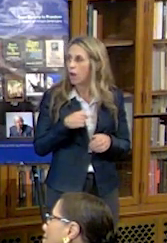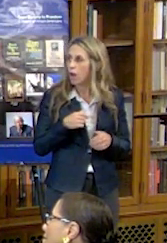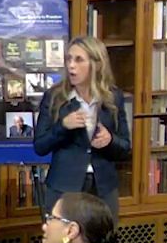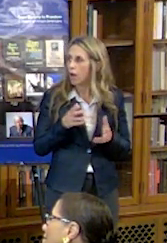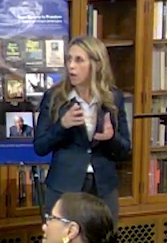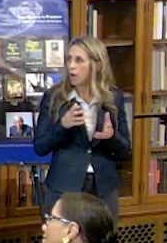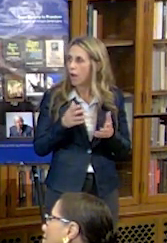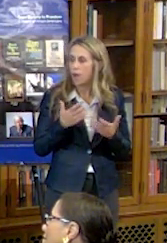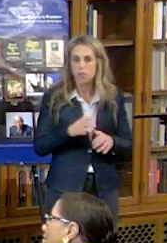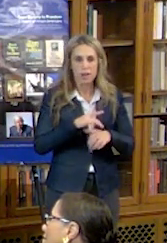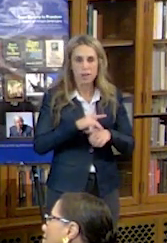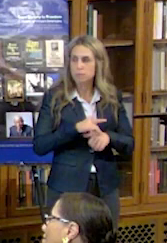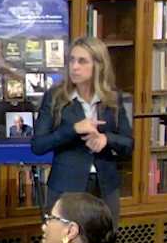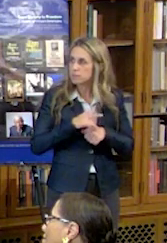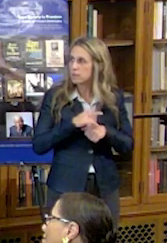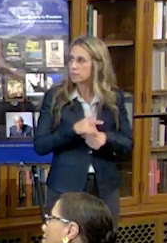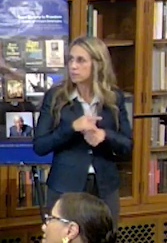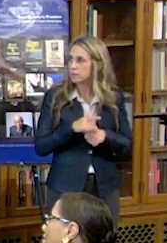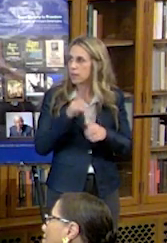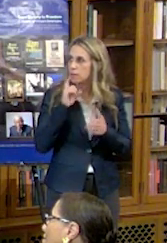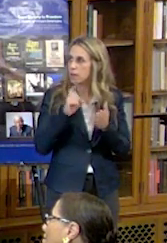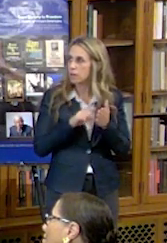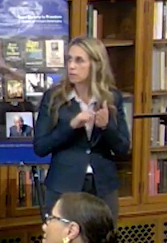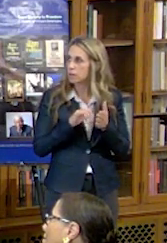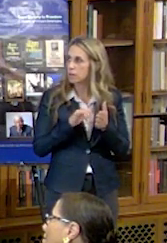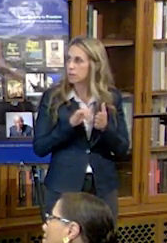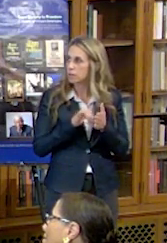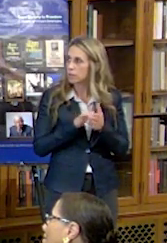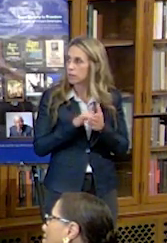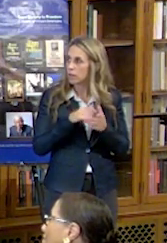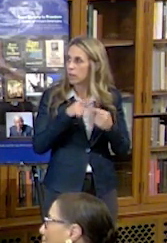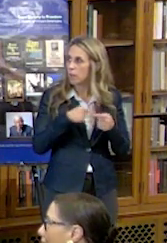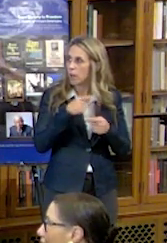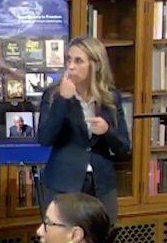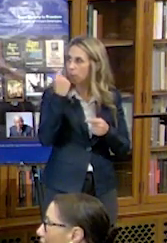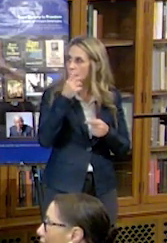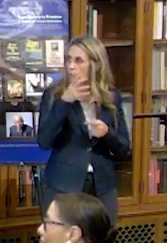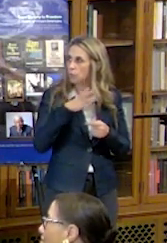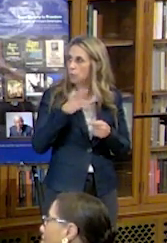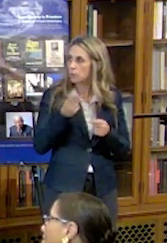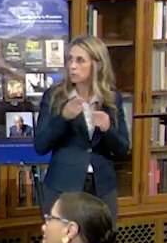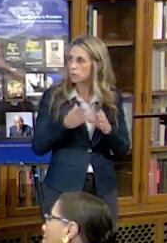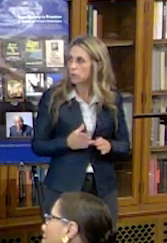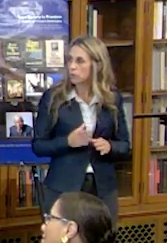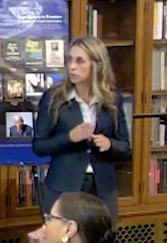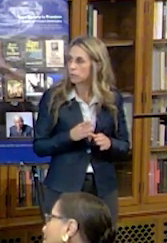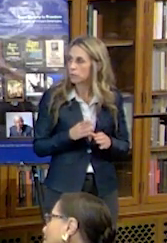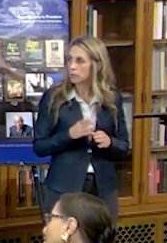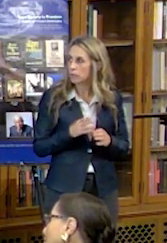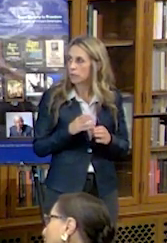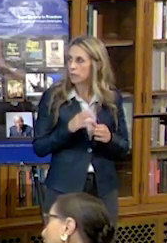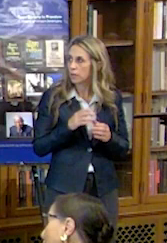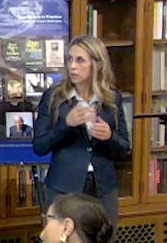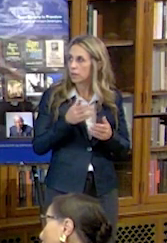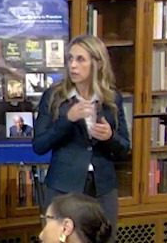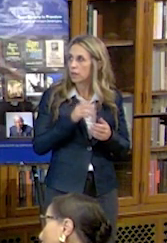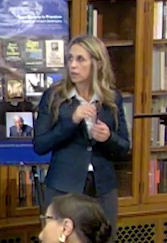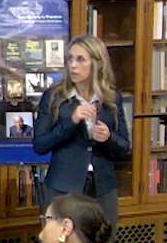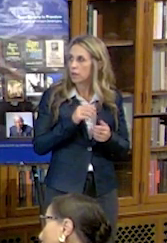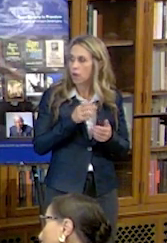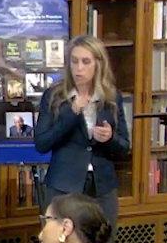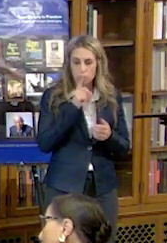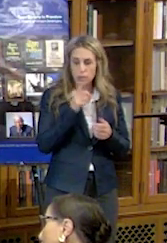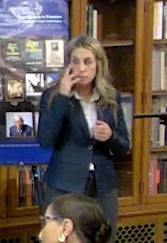almost obsessively into the scholarship by and about black women historians encountering the work of